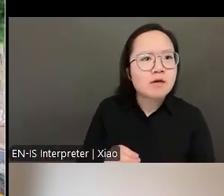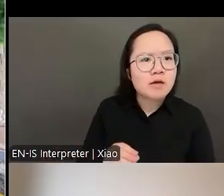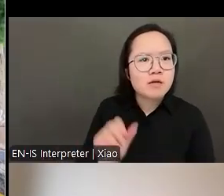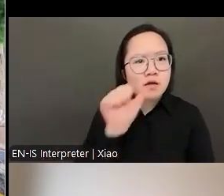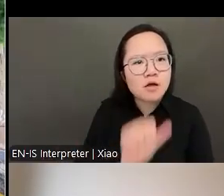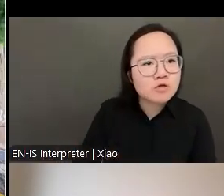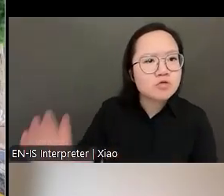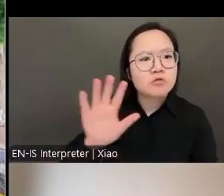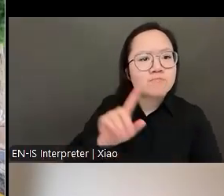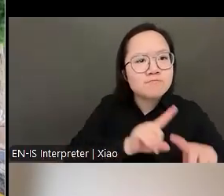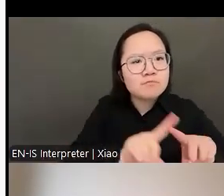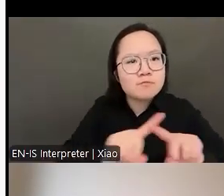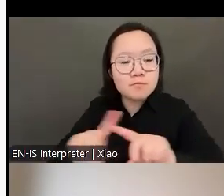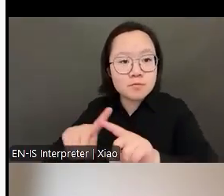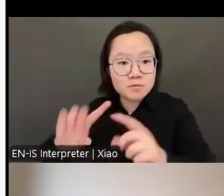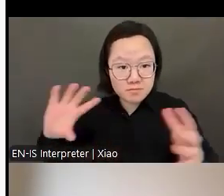Asia.